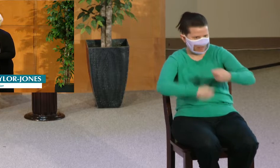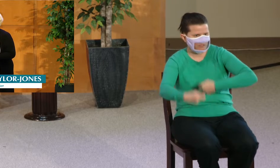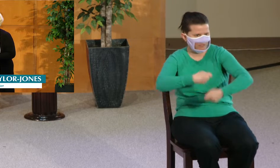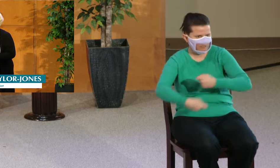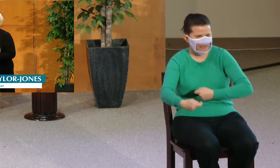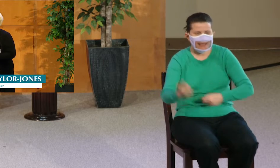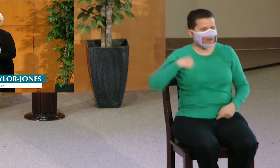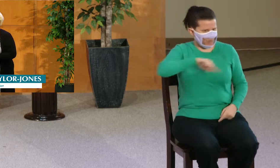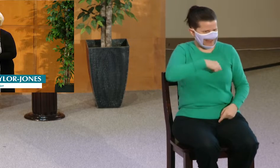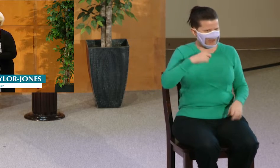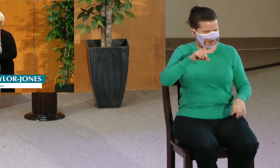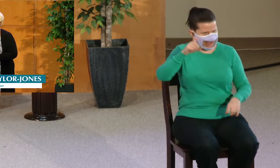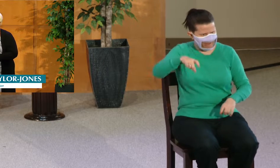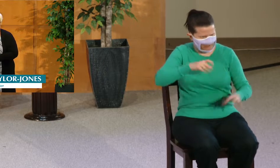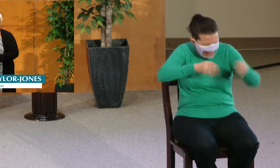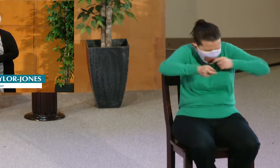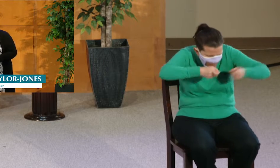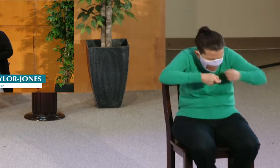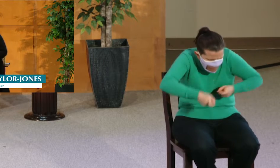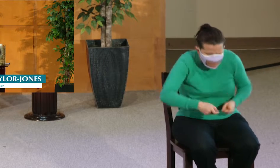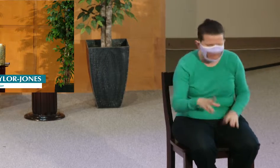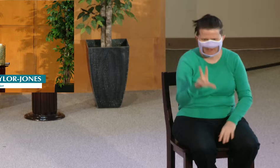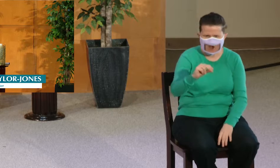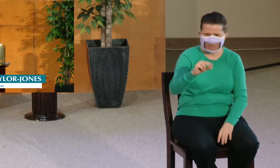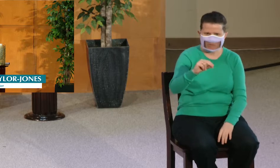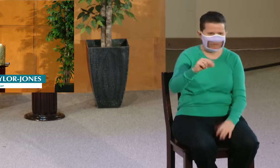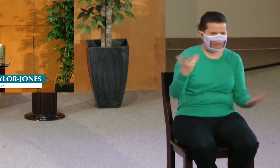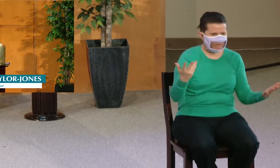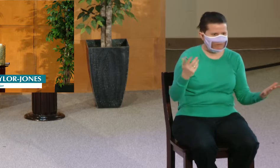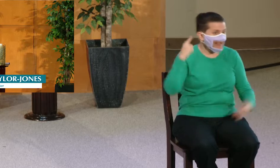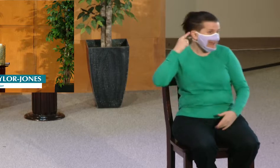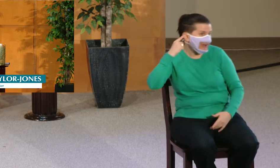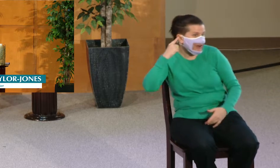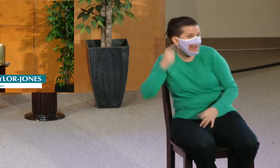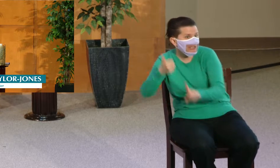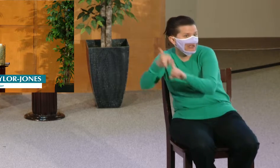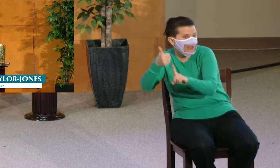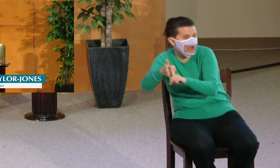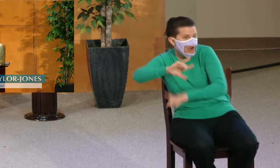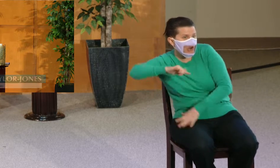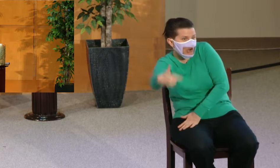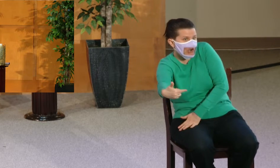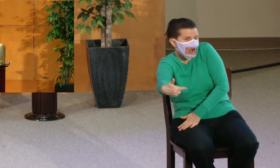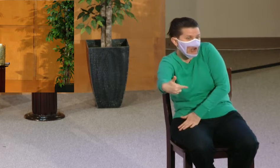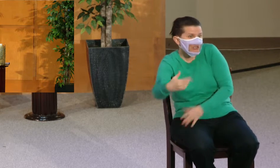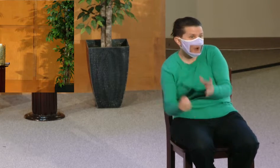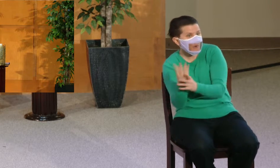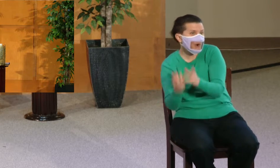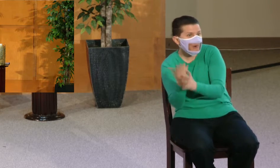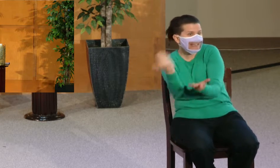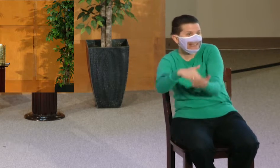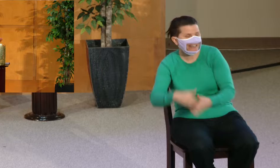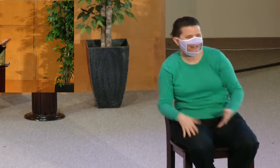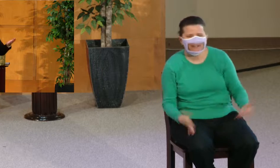anything, commanding anything. Like, okay, ear, it's your turn to now have your cells rejuvenated, go at